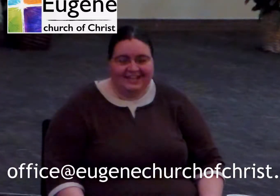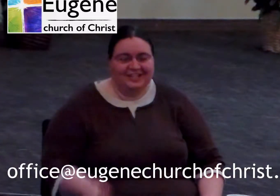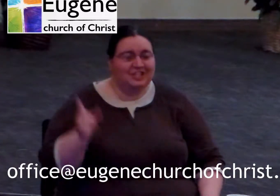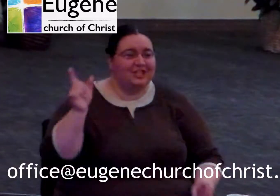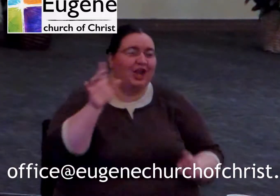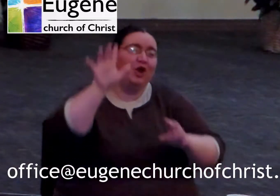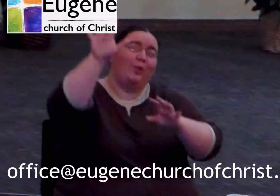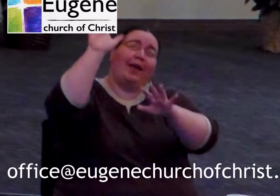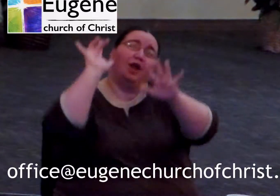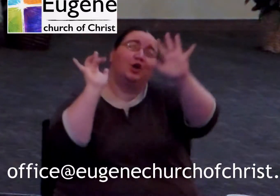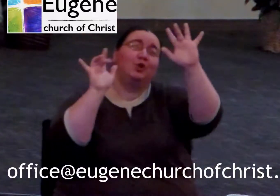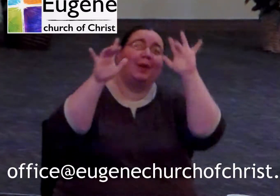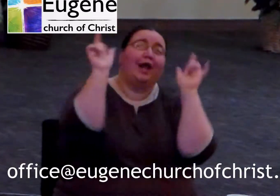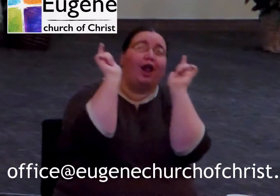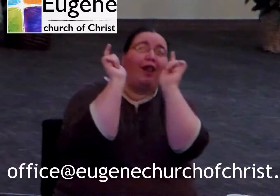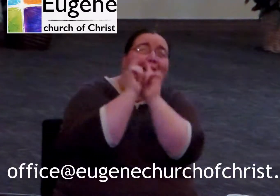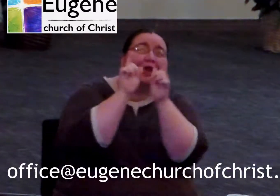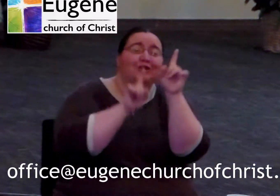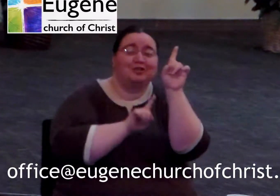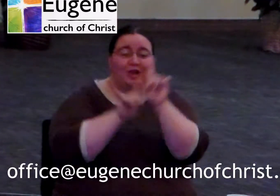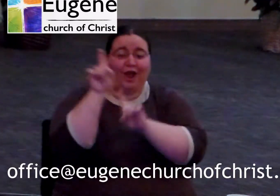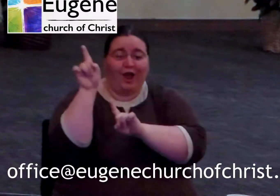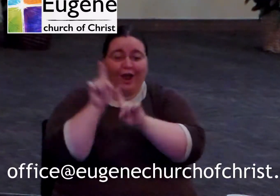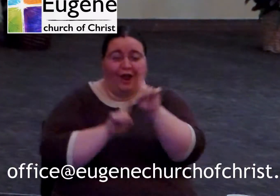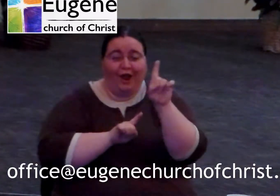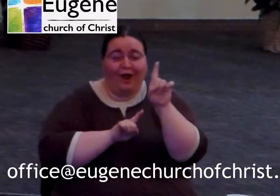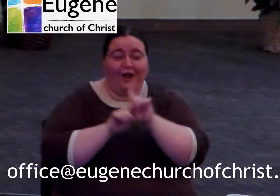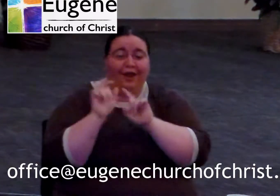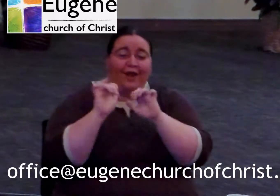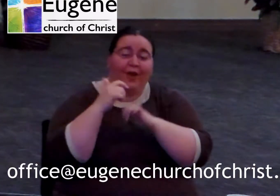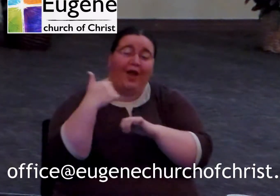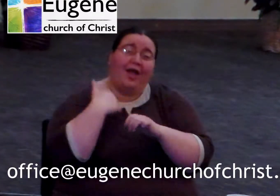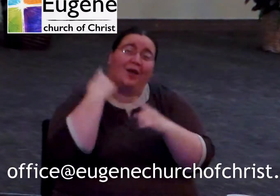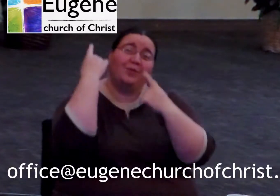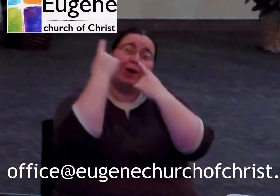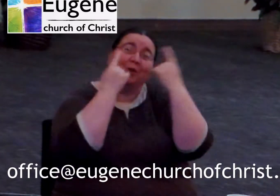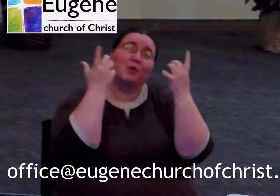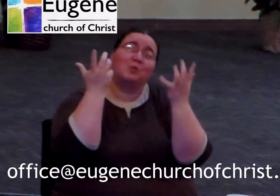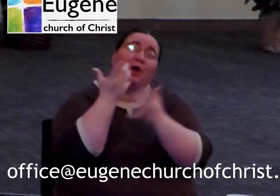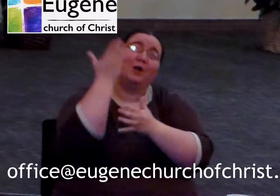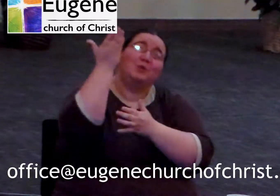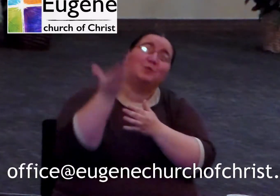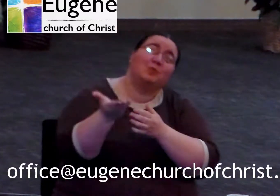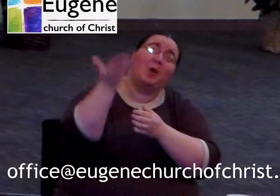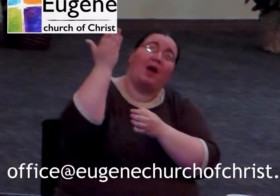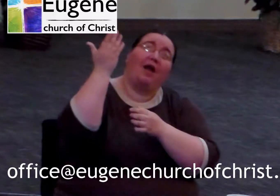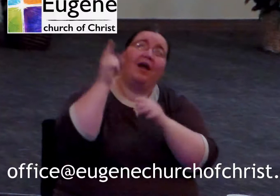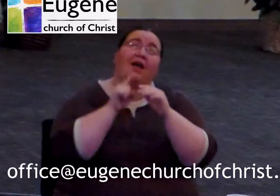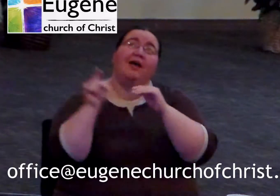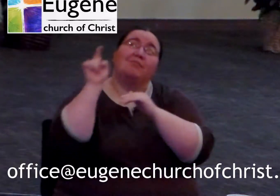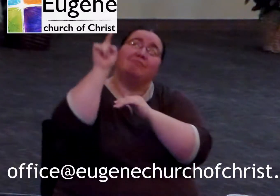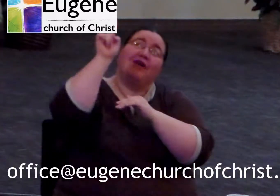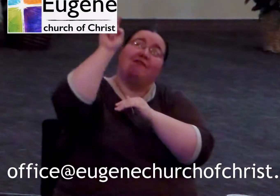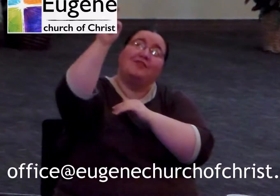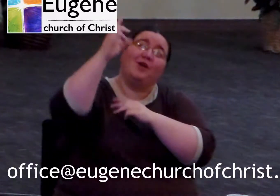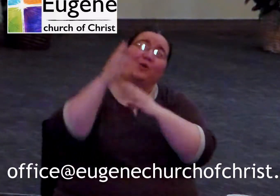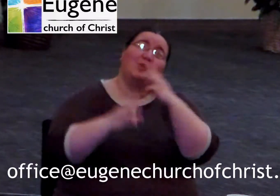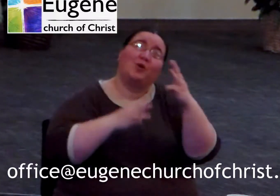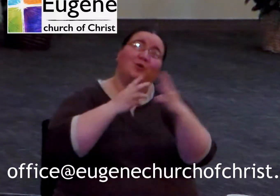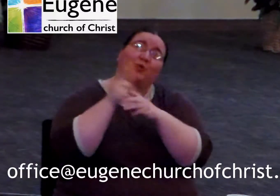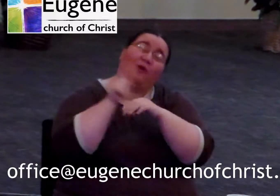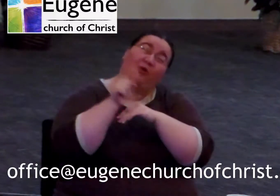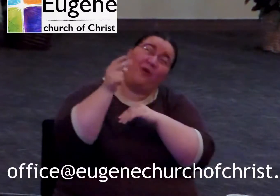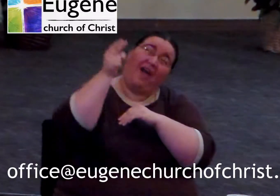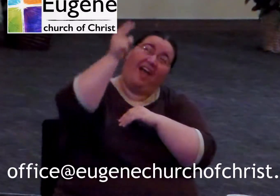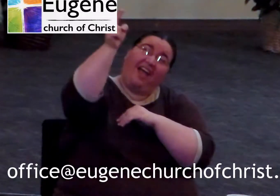the world so high, like a diamond in the sky. Twinkle.